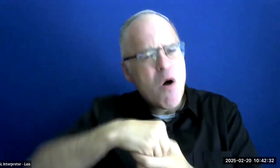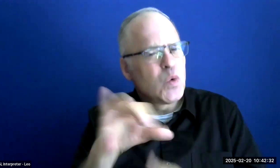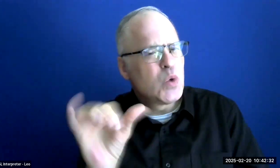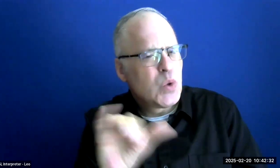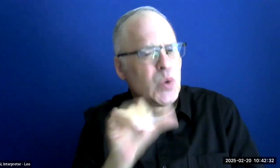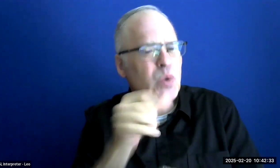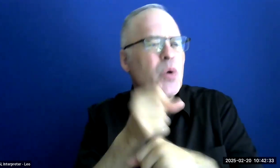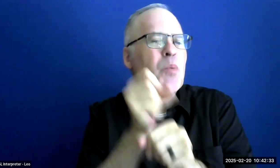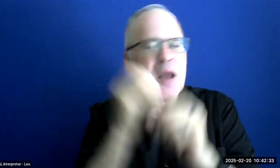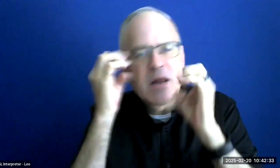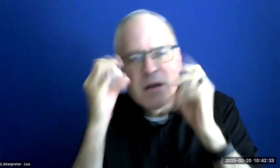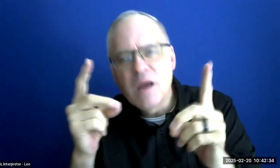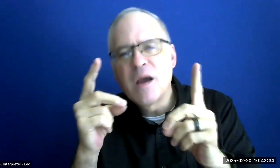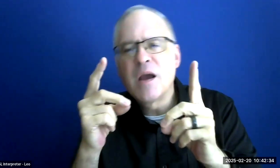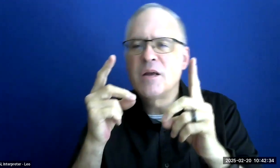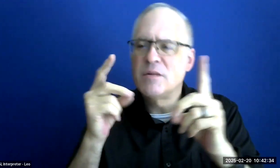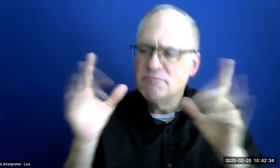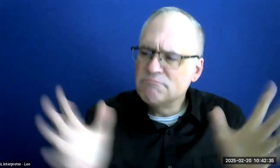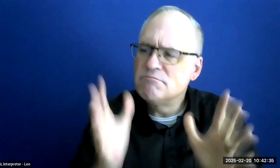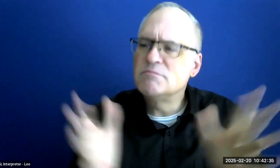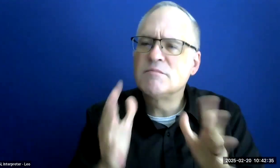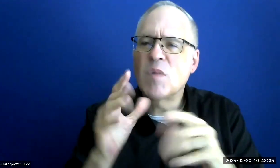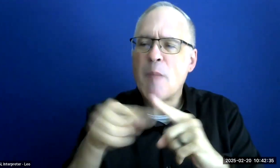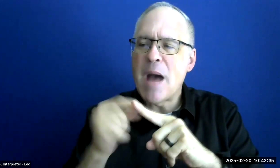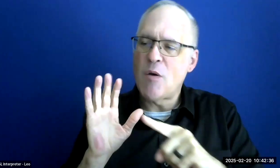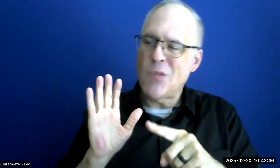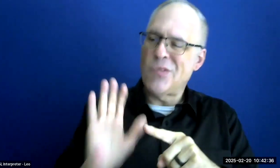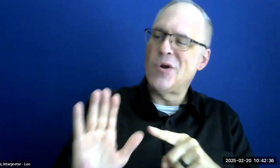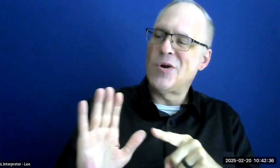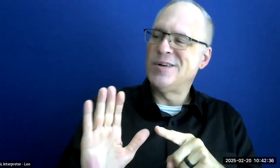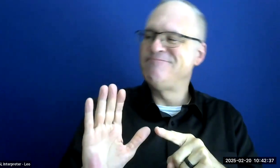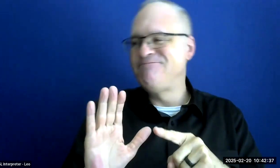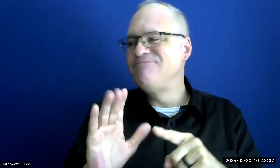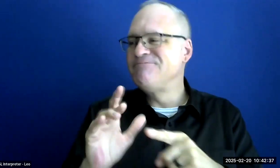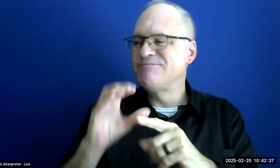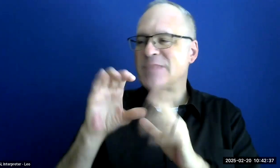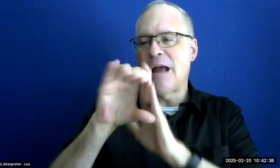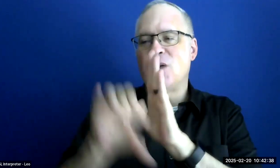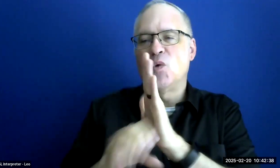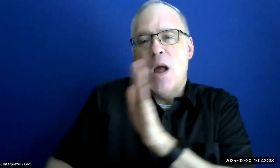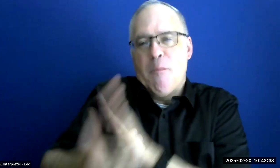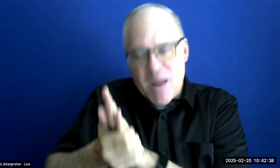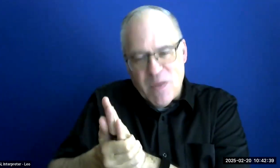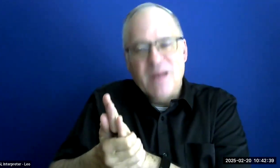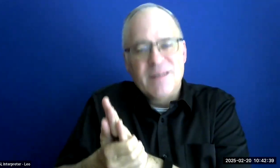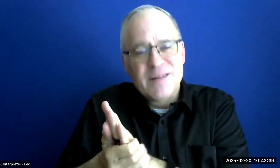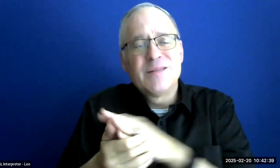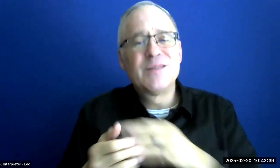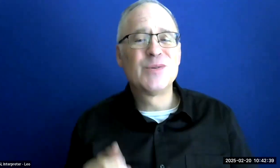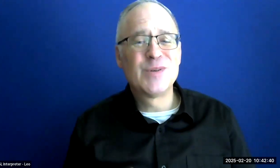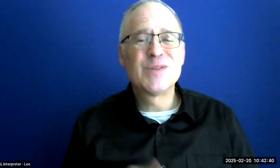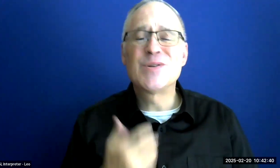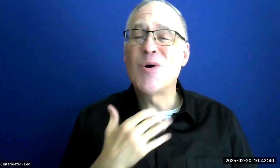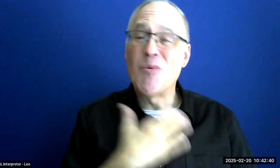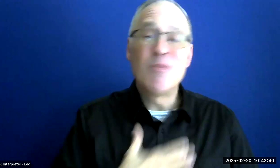that educates persons related to their respective constitutional amendment. So please,